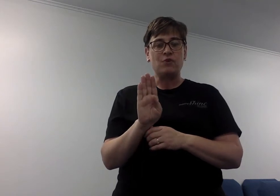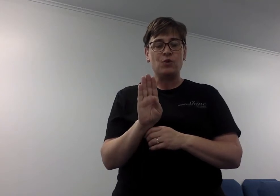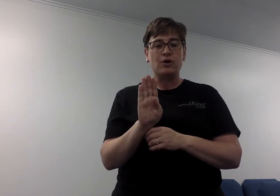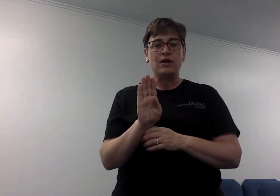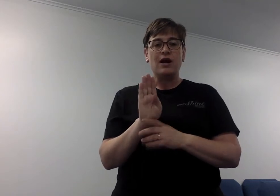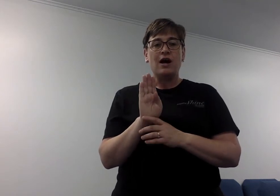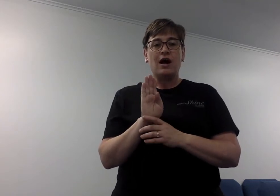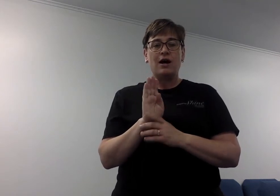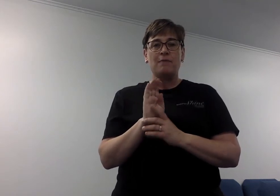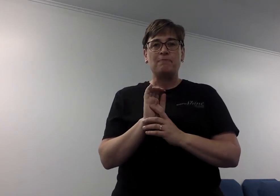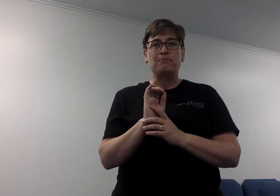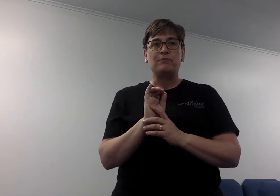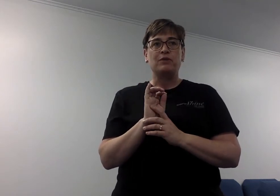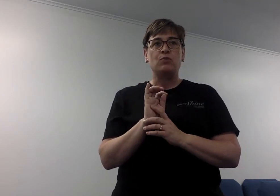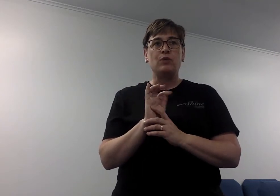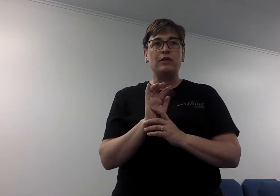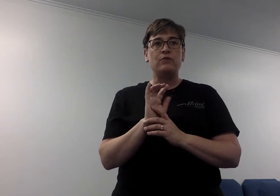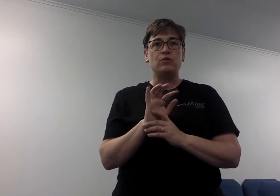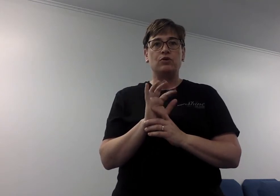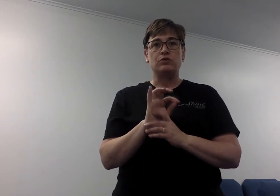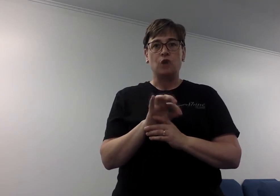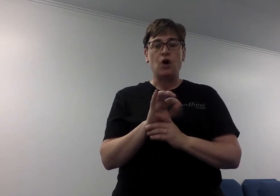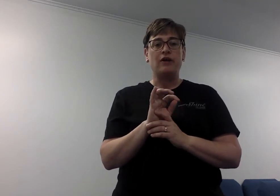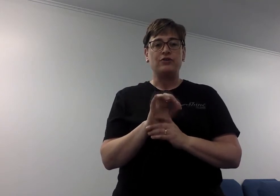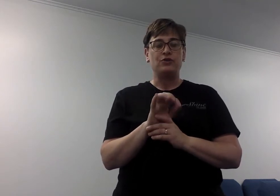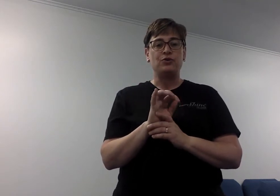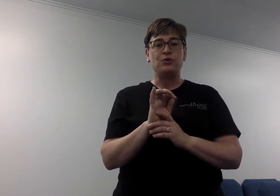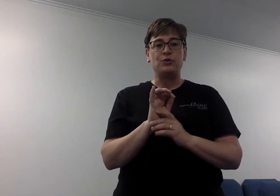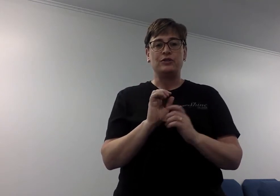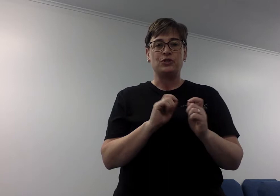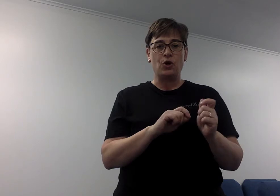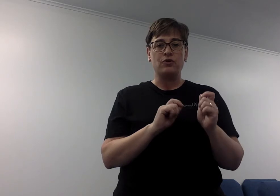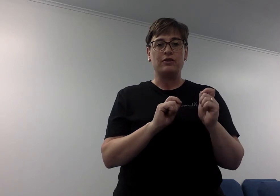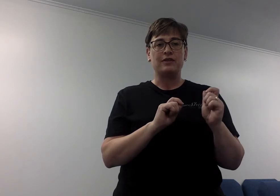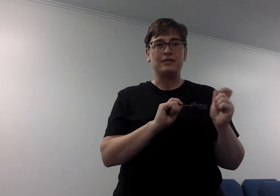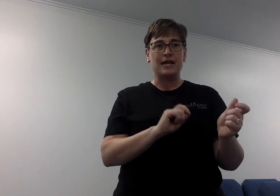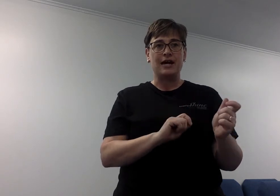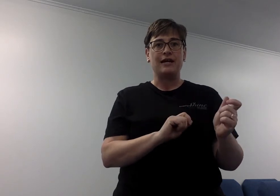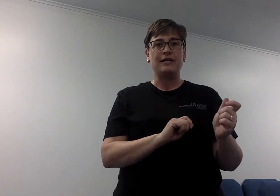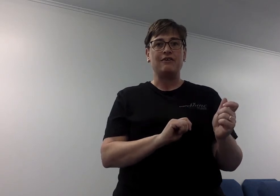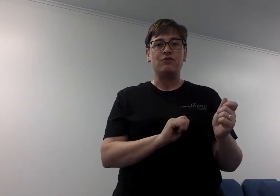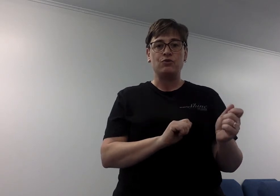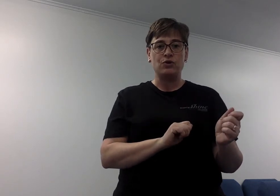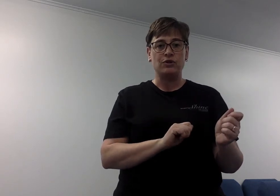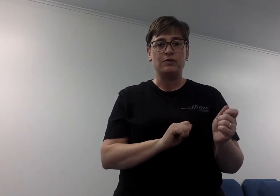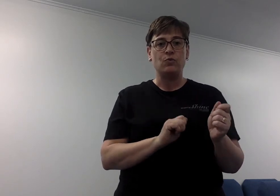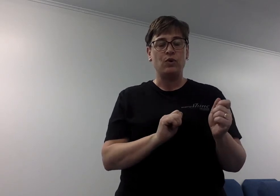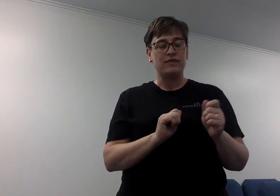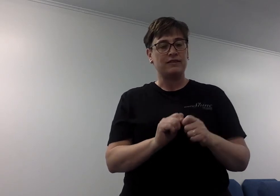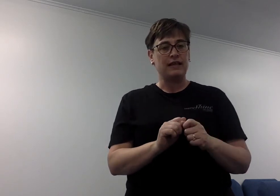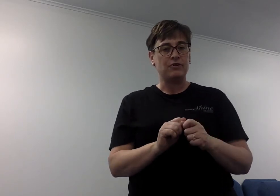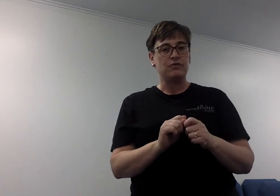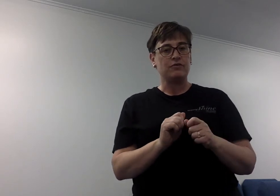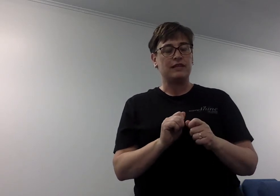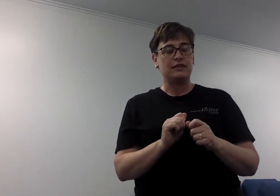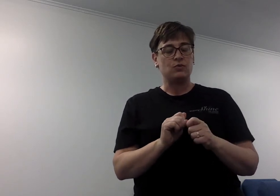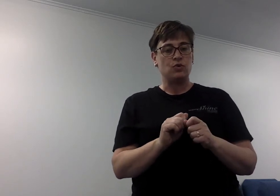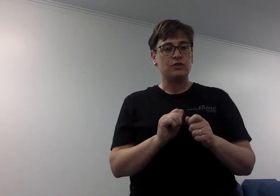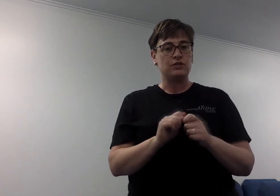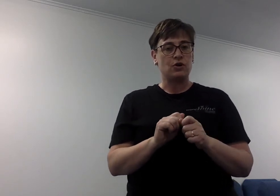before. We were taught to start the sign, if you could, with the letter that the word started